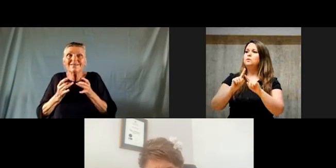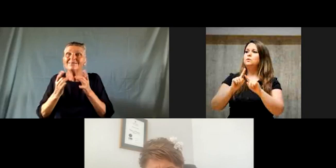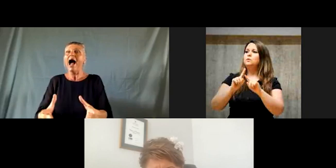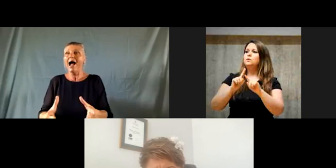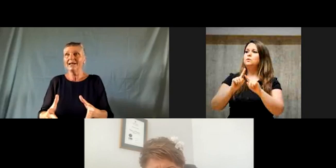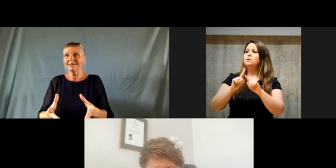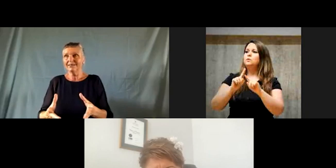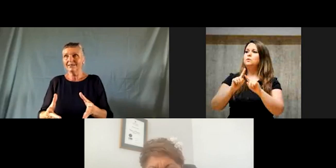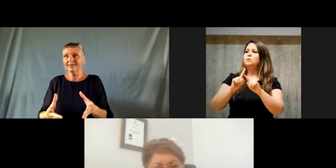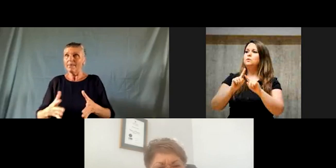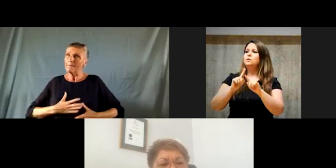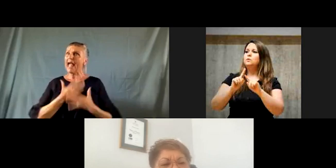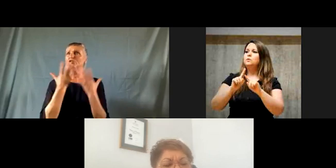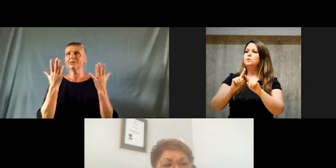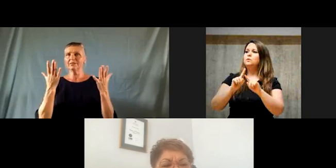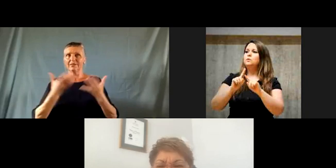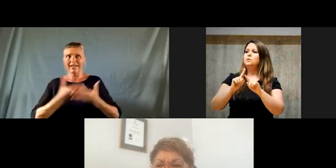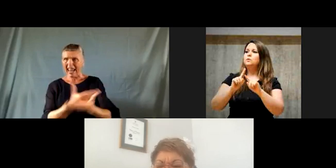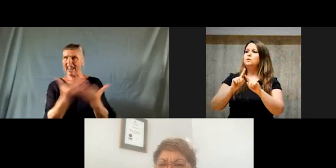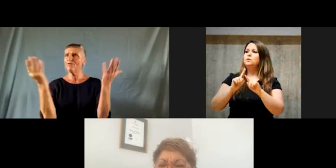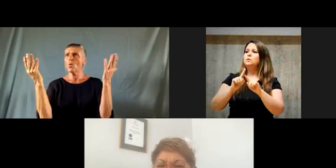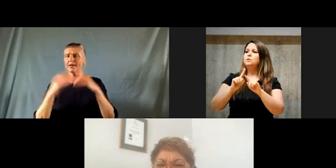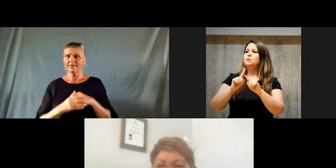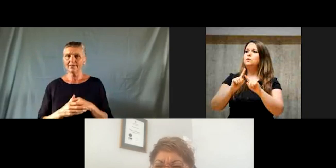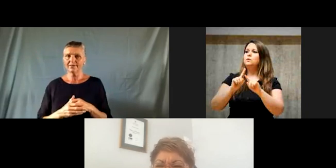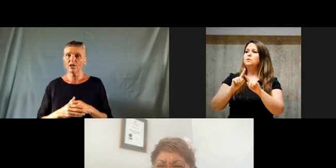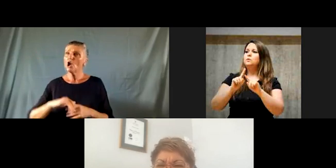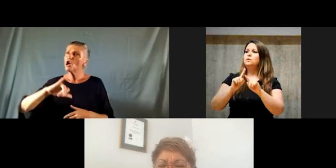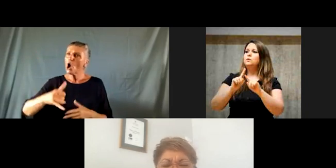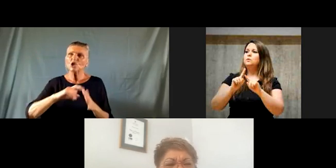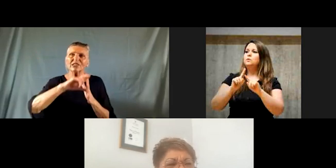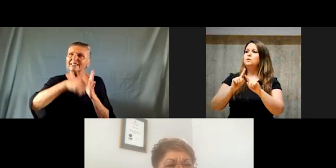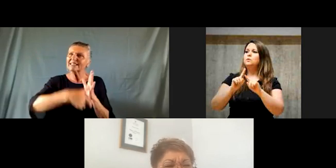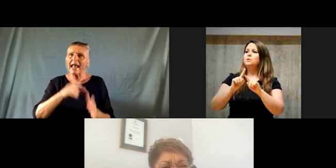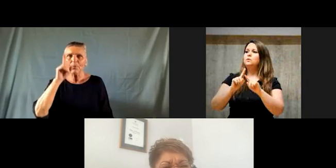that passion in every, not only our disabled